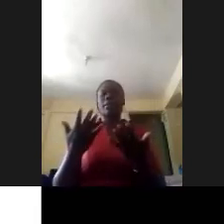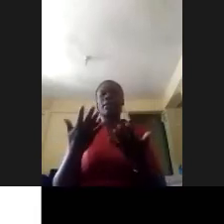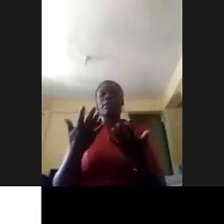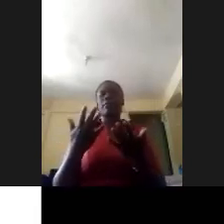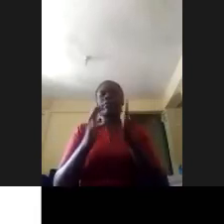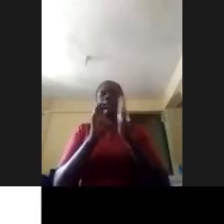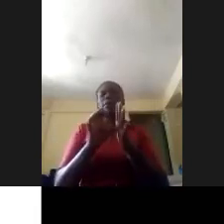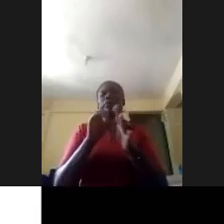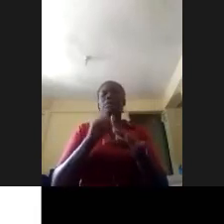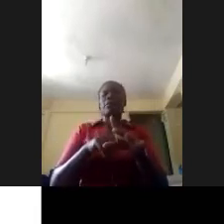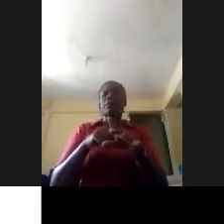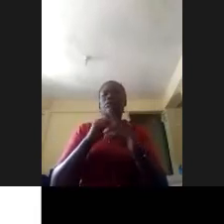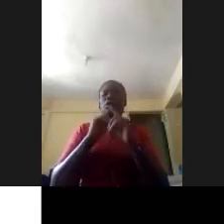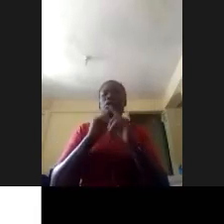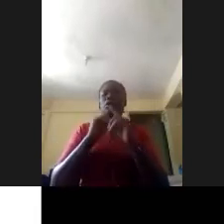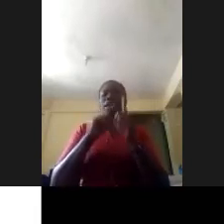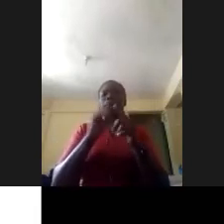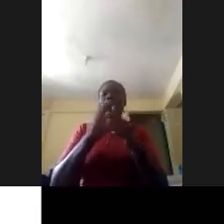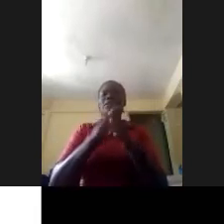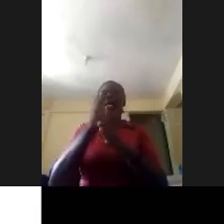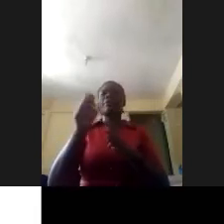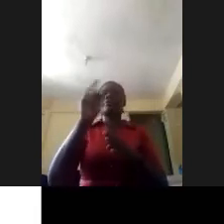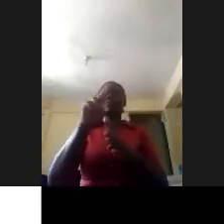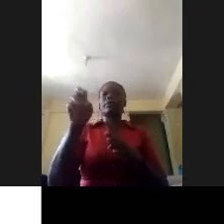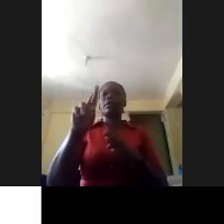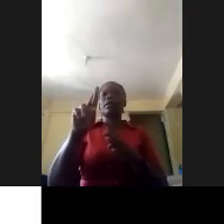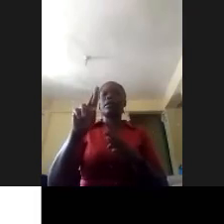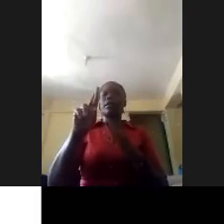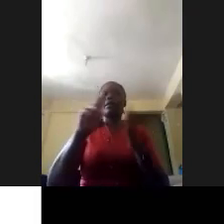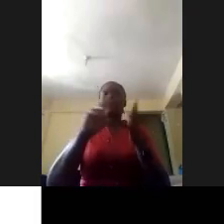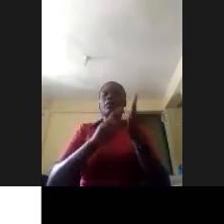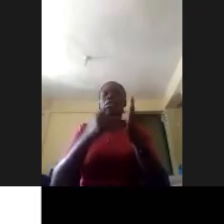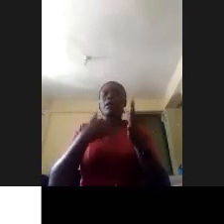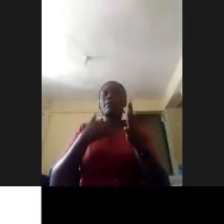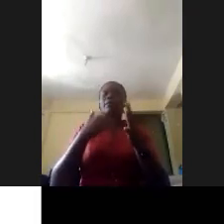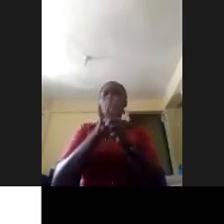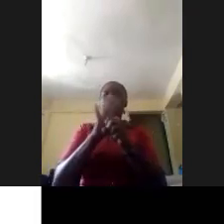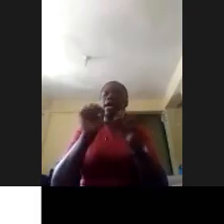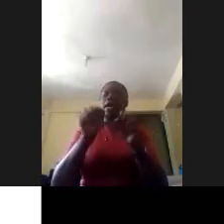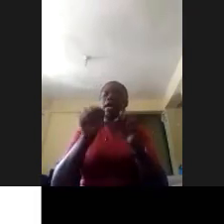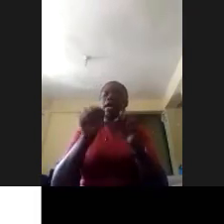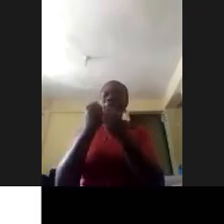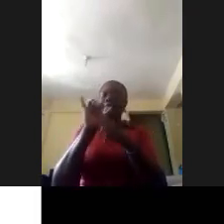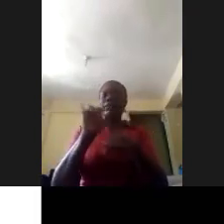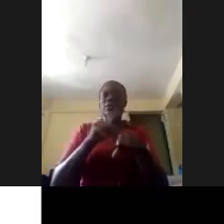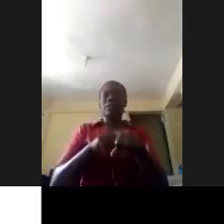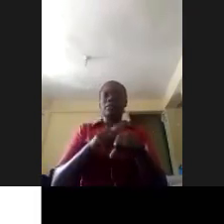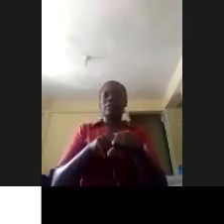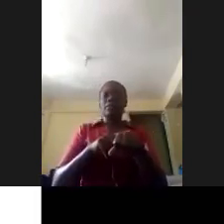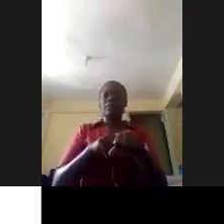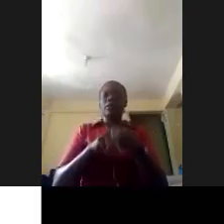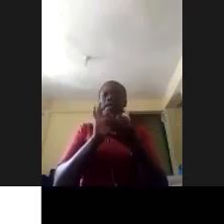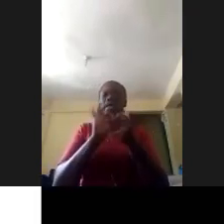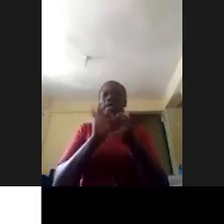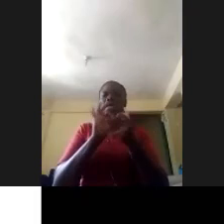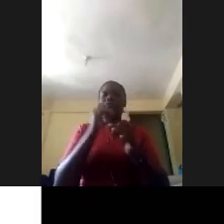career, education, it can be sexual identity. So there's a lot going on during that phase. Yeah. So if one does